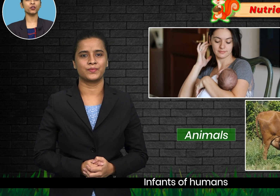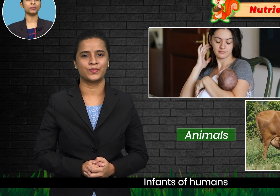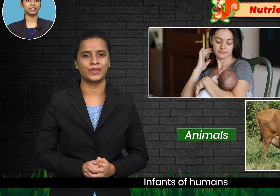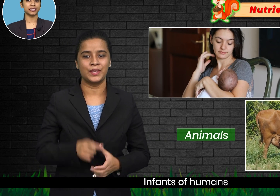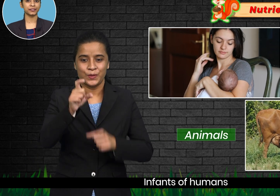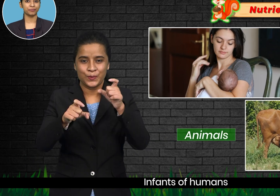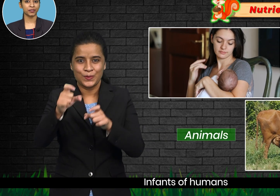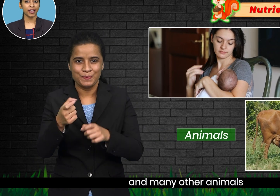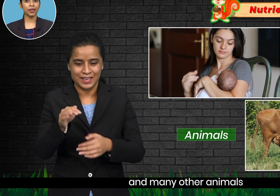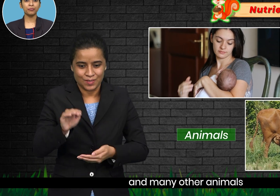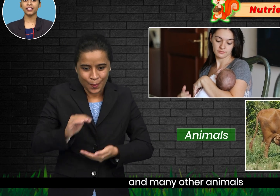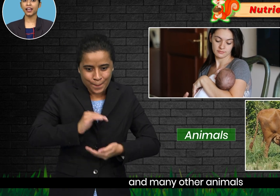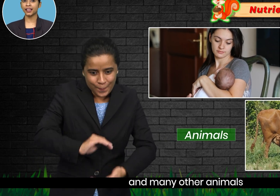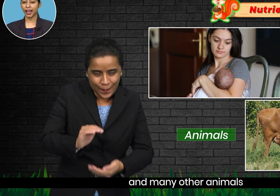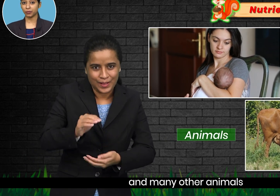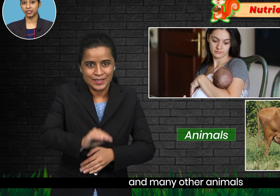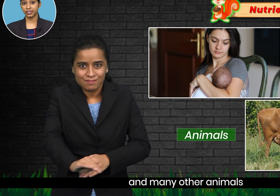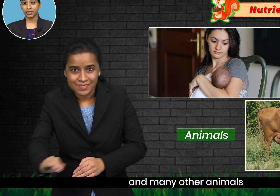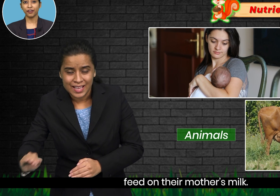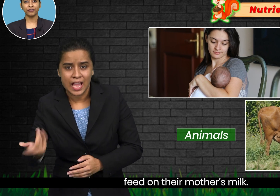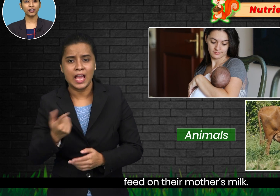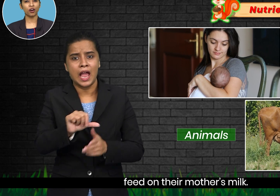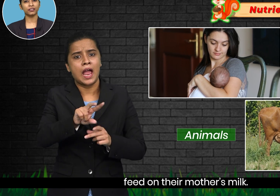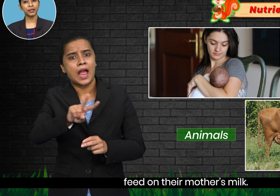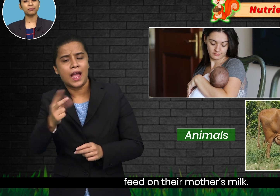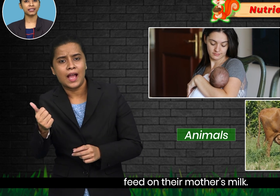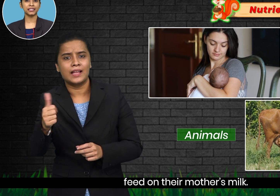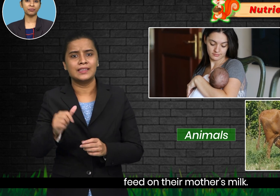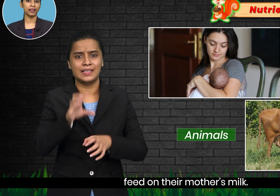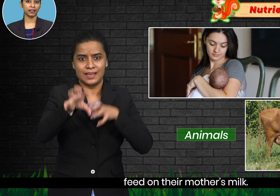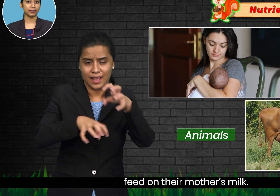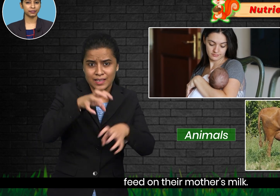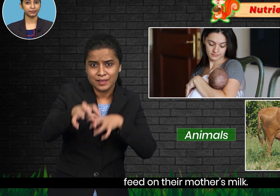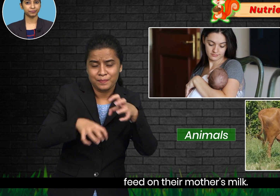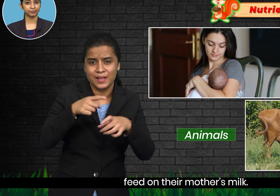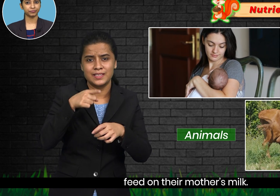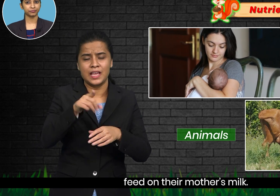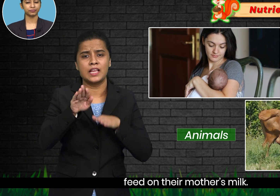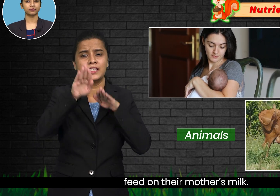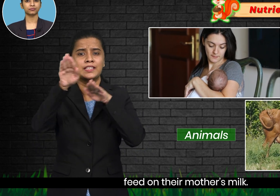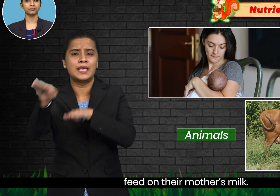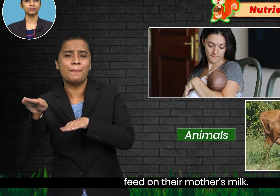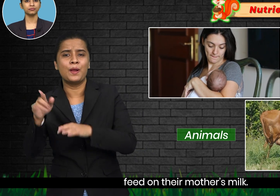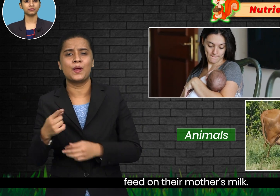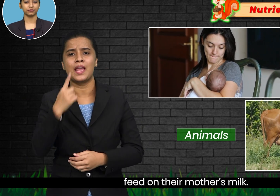Infants of humans and many other animals feed on their mother's milk.